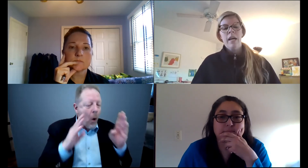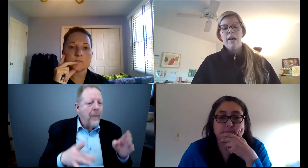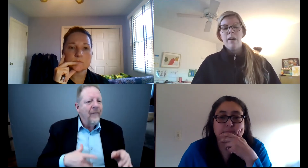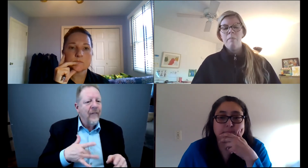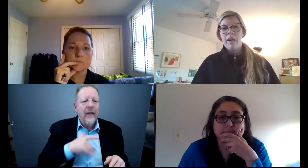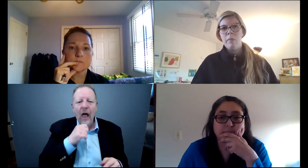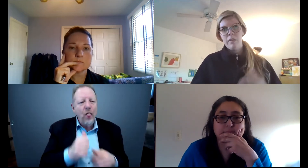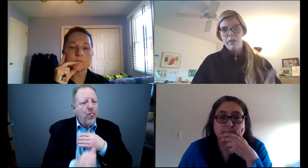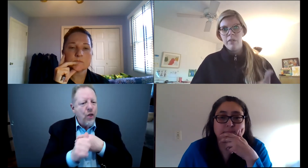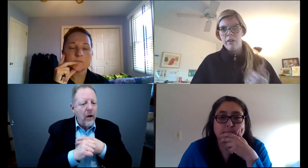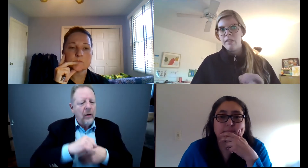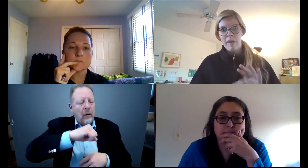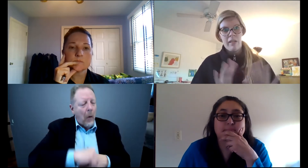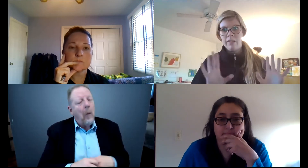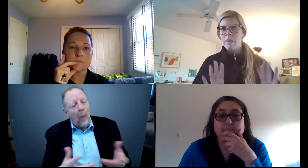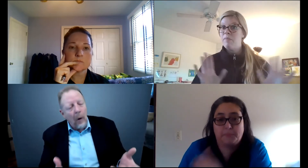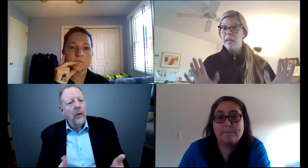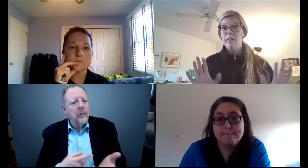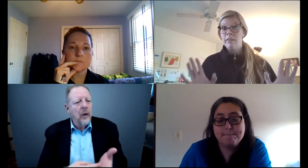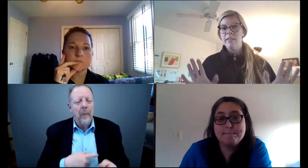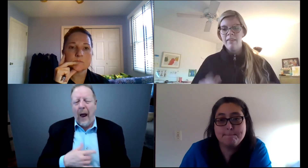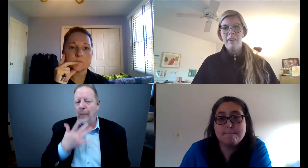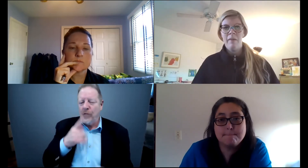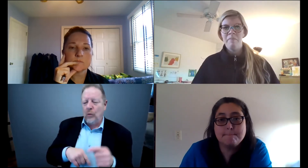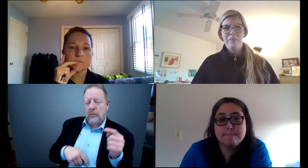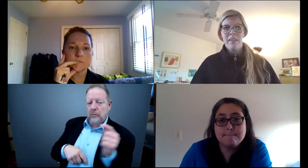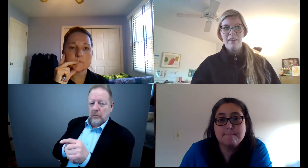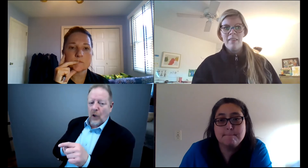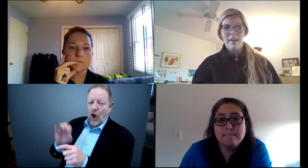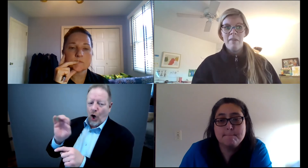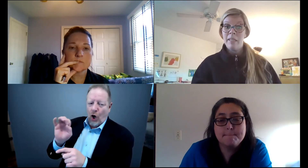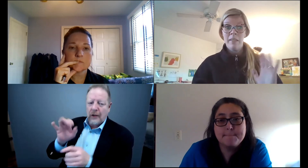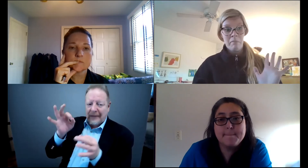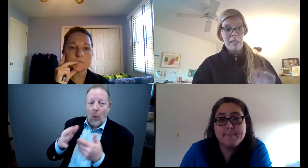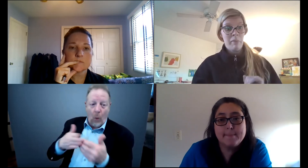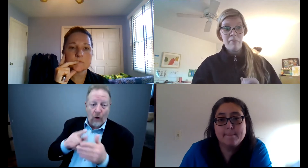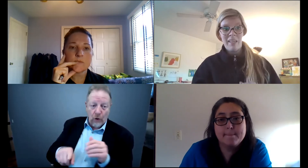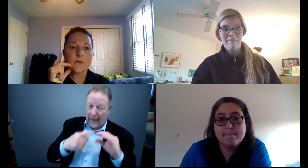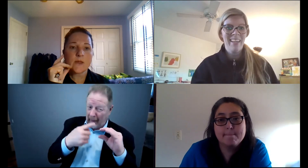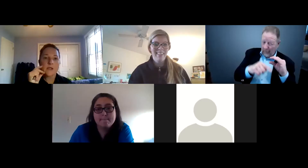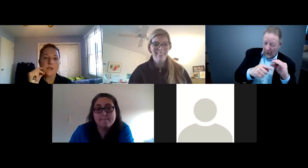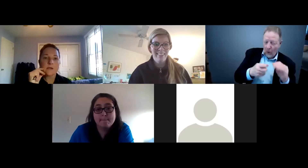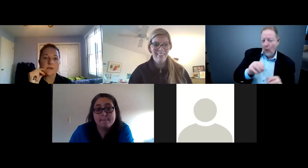doors. But I would defer to Ernest about any type of mailings that.